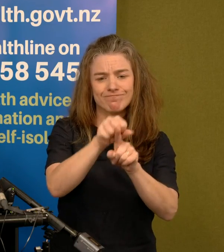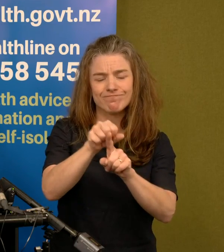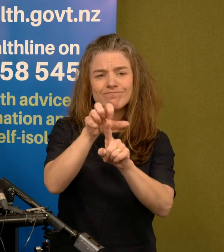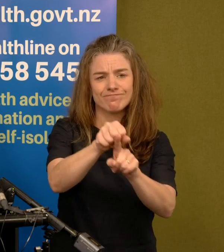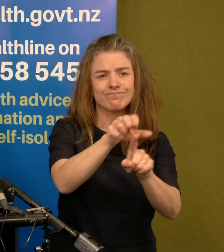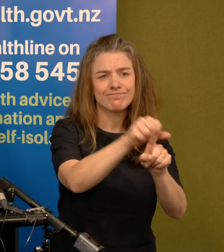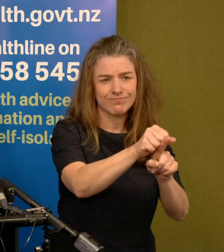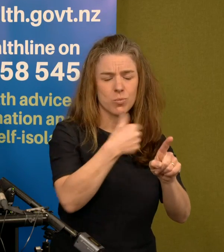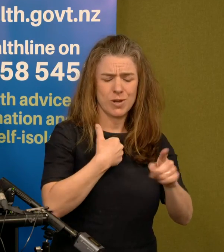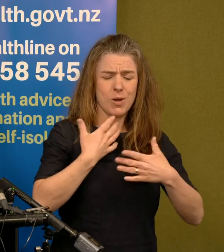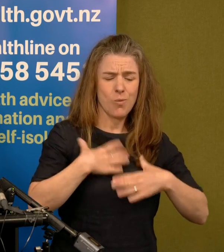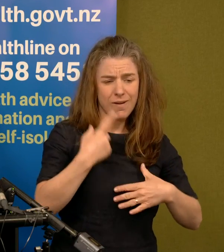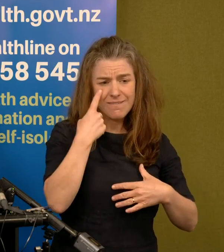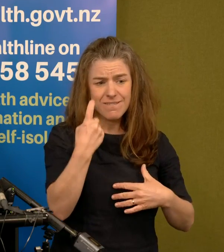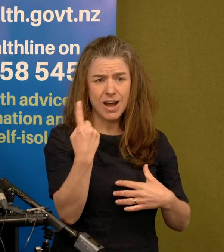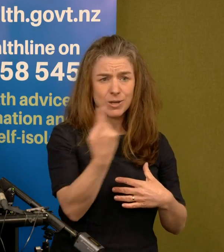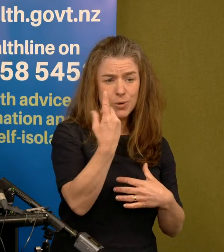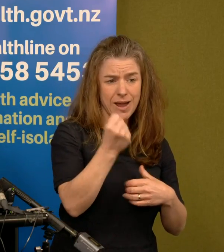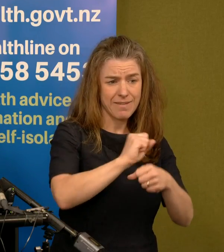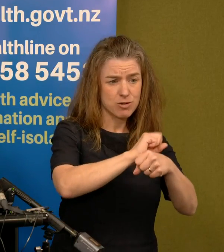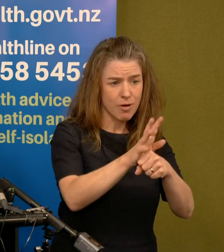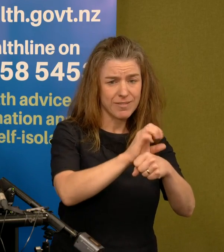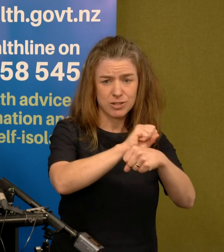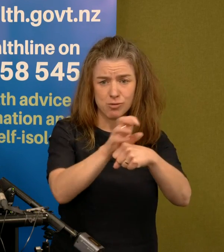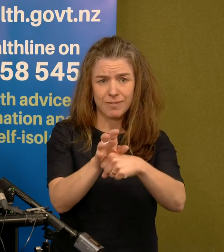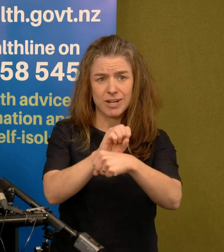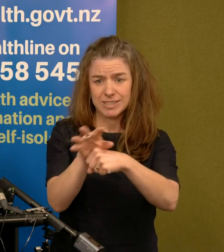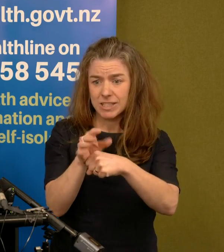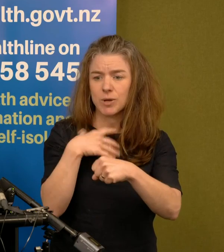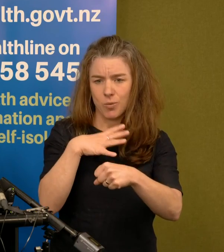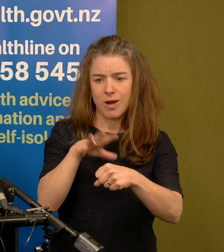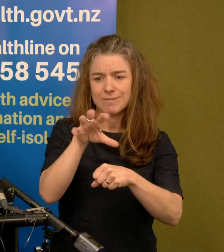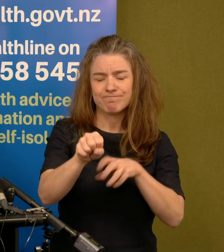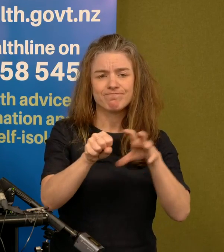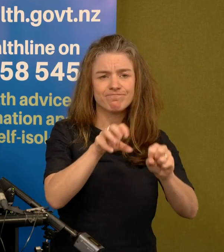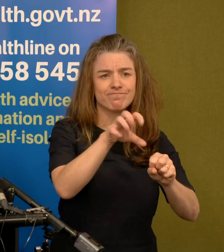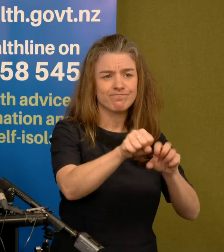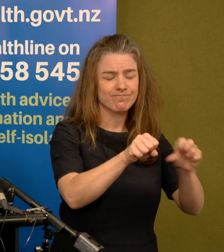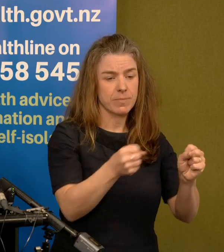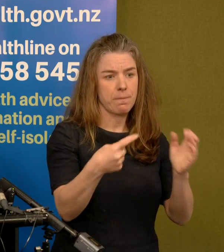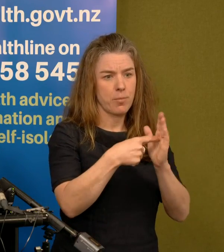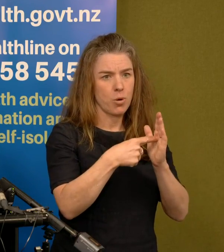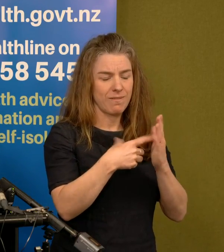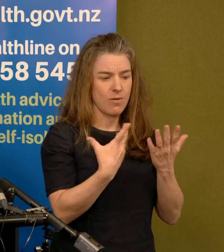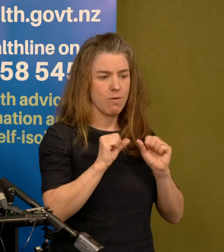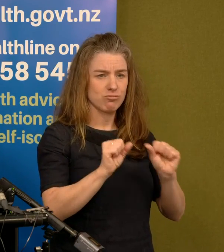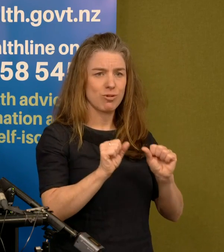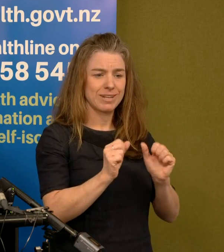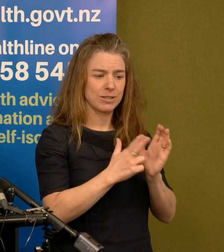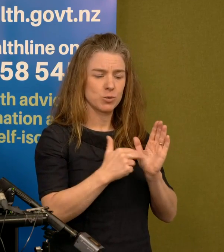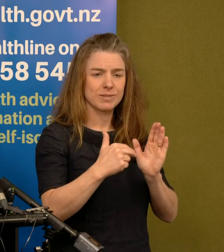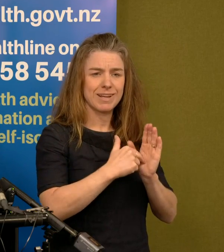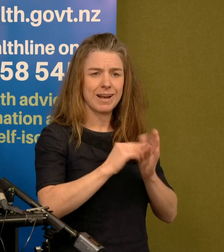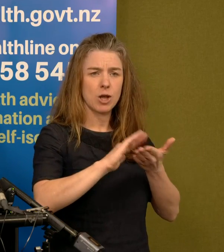we want to find any COVID-19 cases out there. It is fundamental to an effective public health response and to protecting the